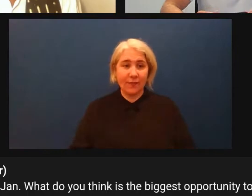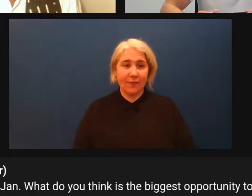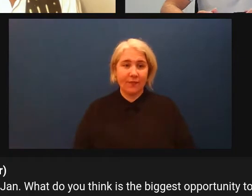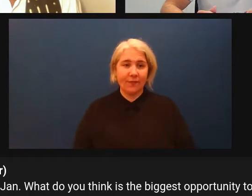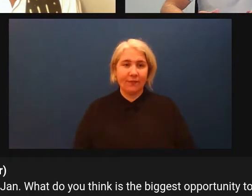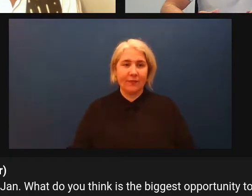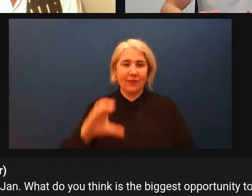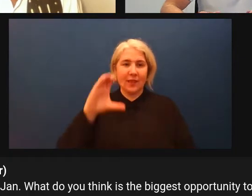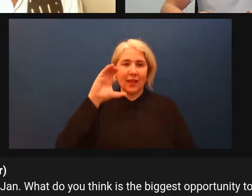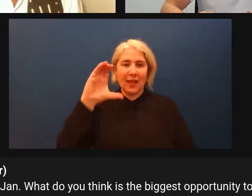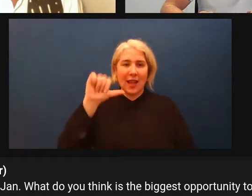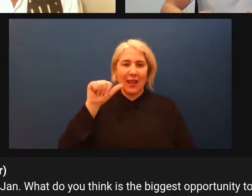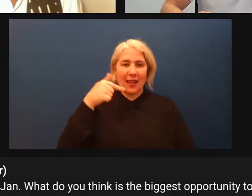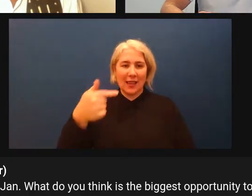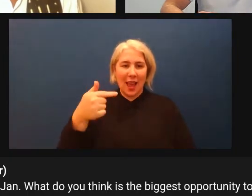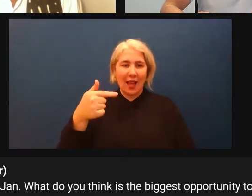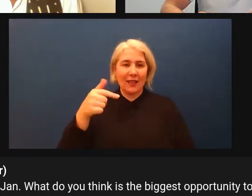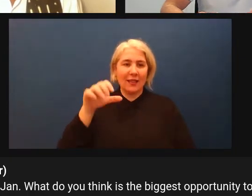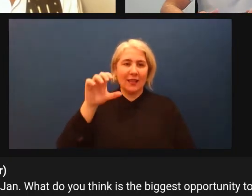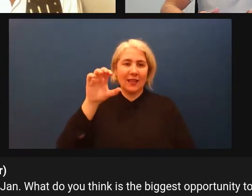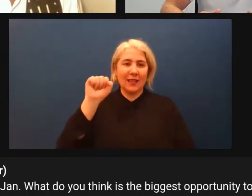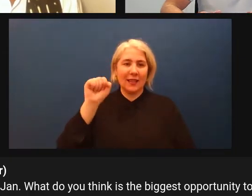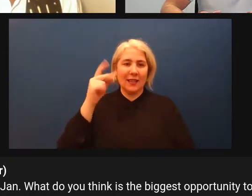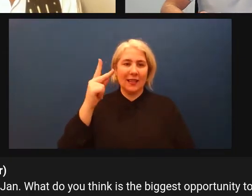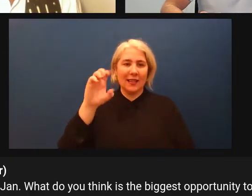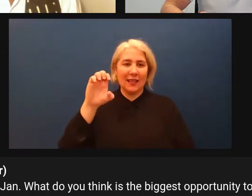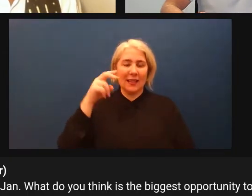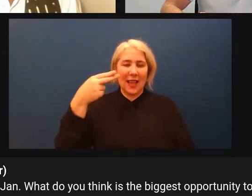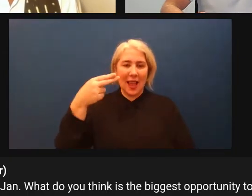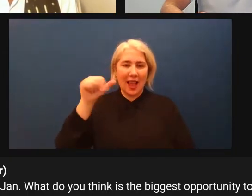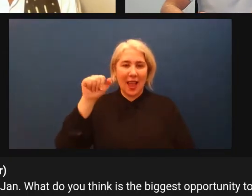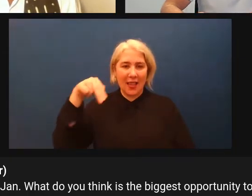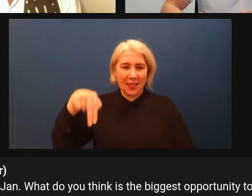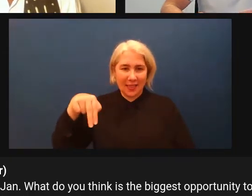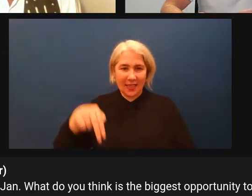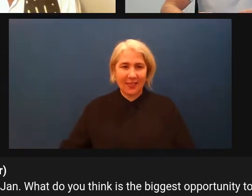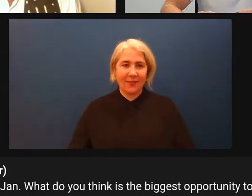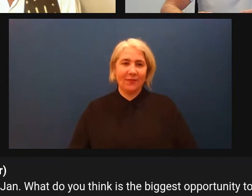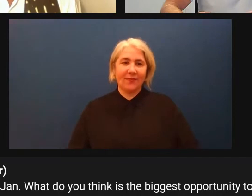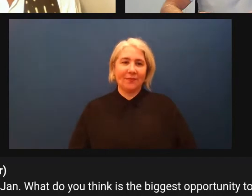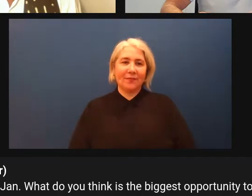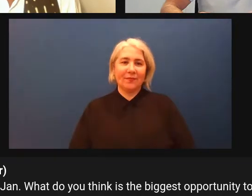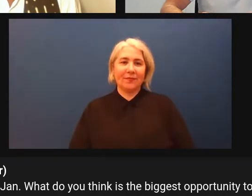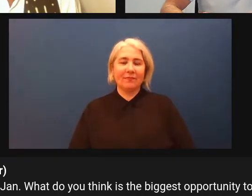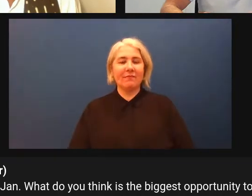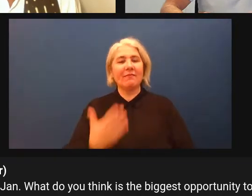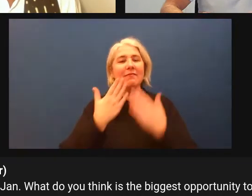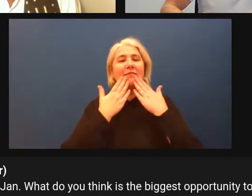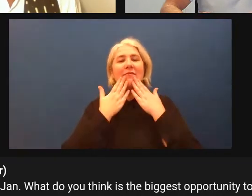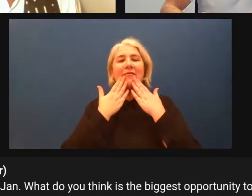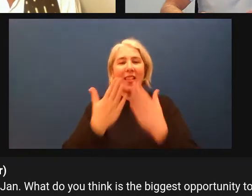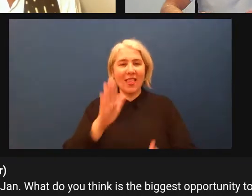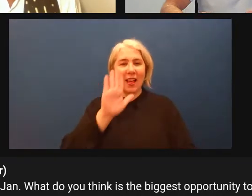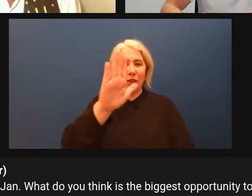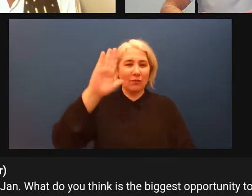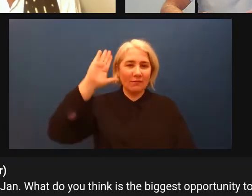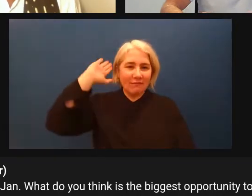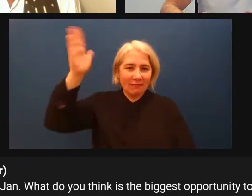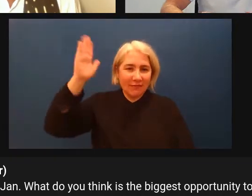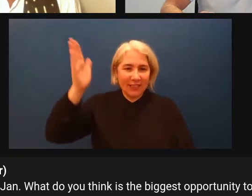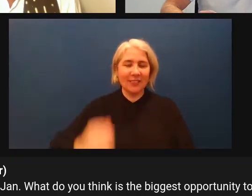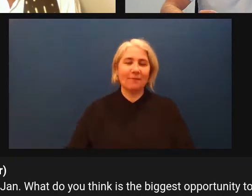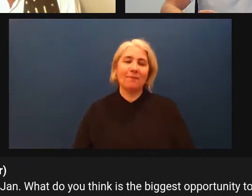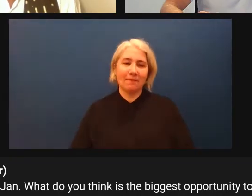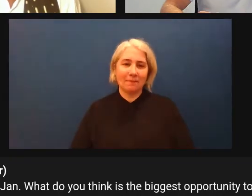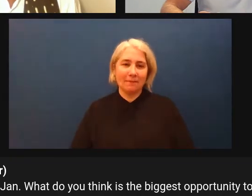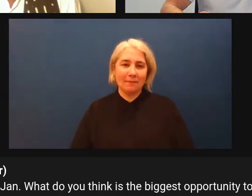Skehan. I hope I pronounce your name right, Kat. Thank you so much, Jan. What do you think is the biggest opportunity to increase uptake